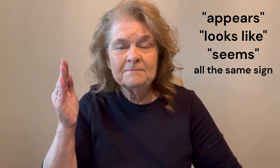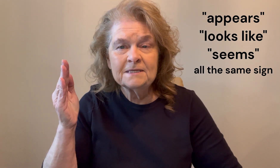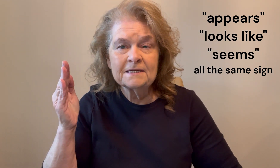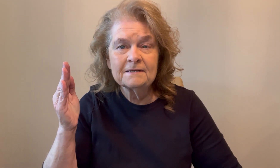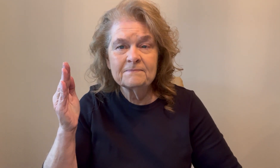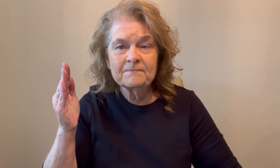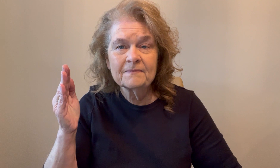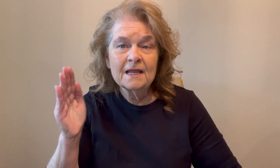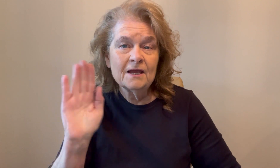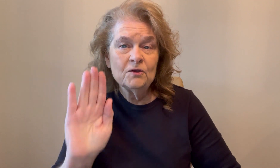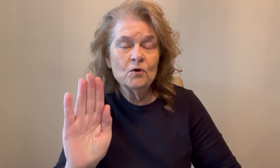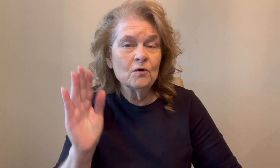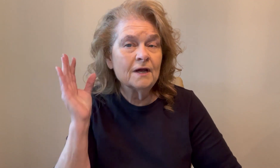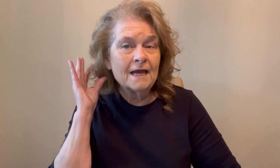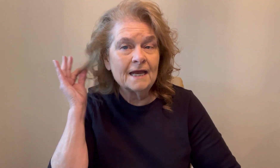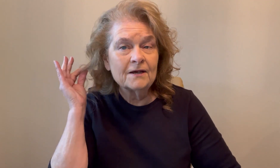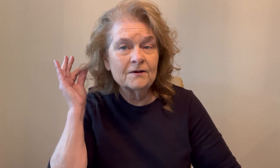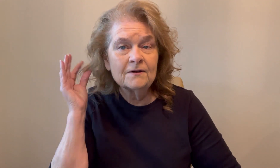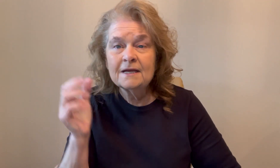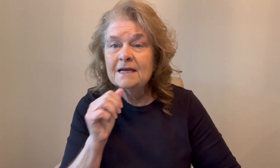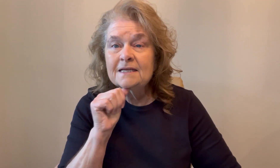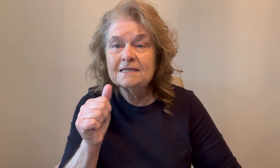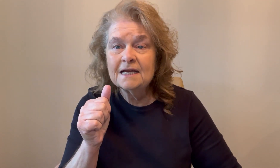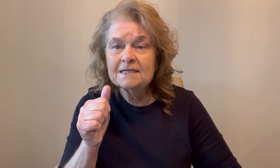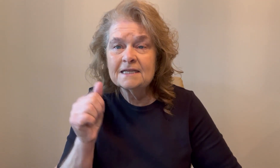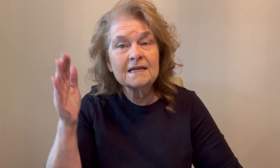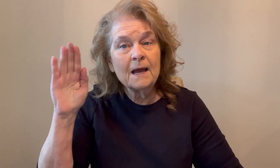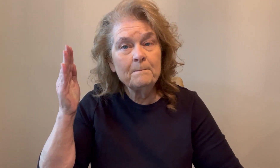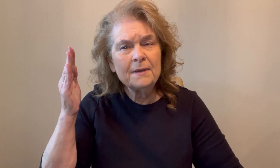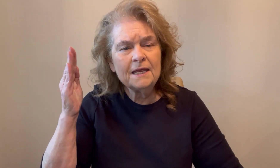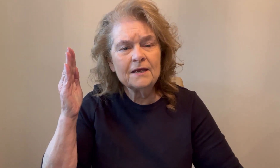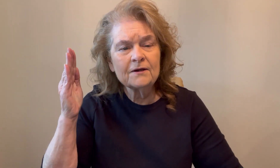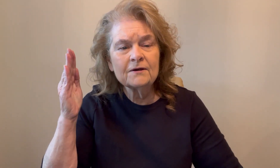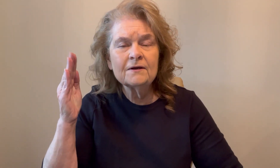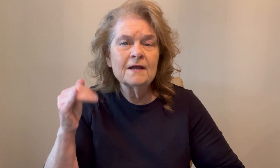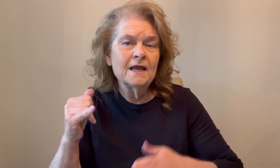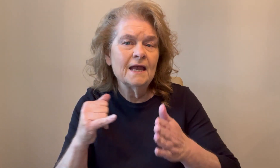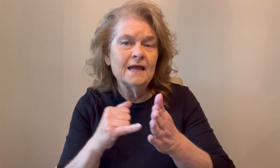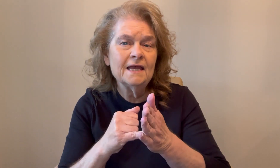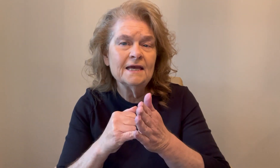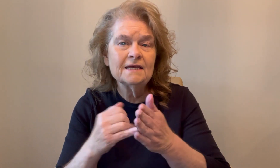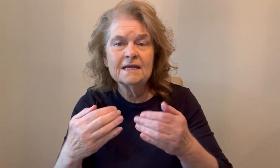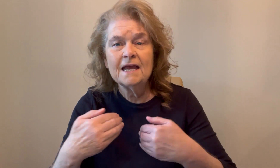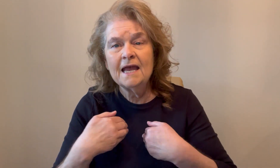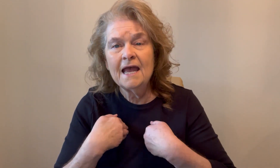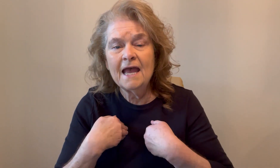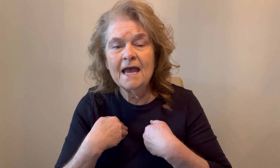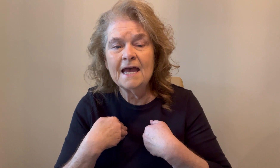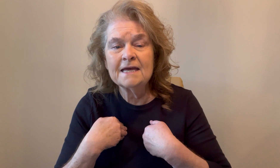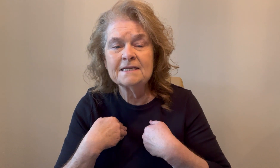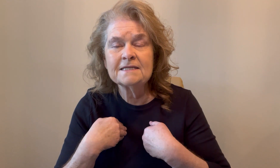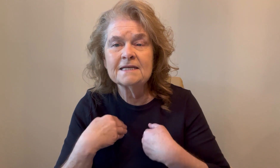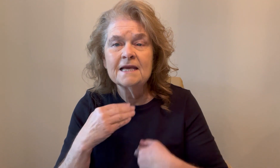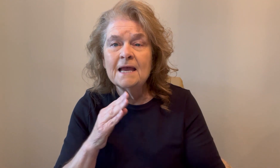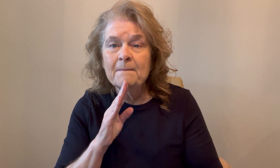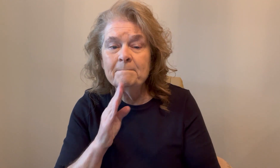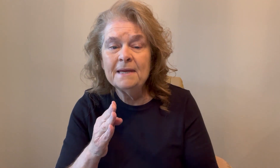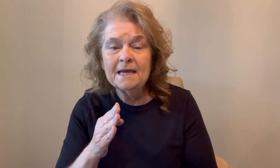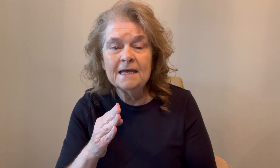Seems. Your hair doesn't appear. It has